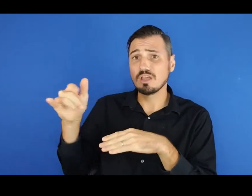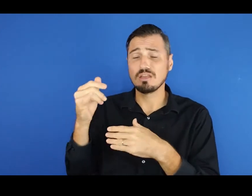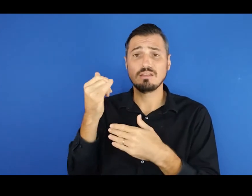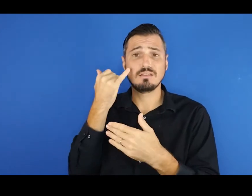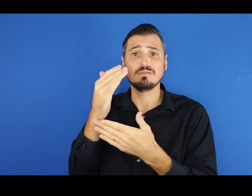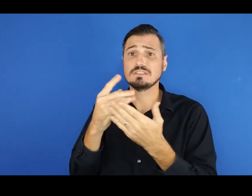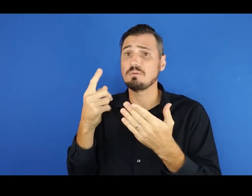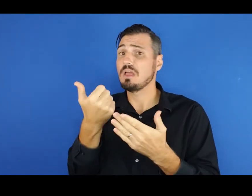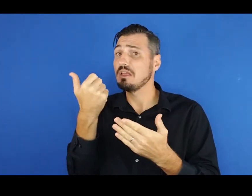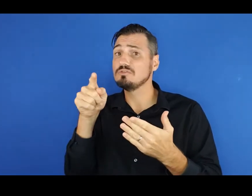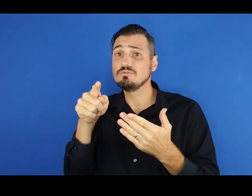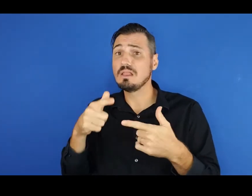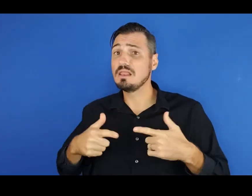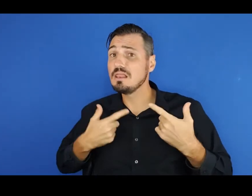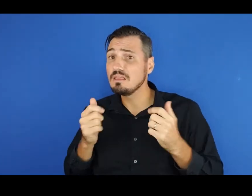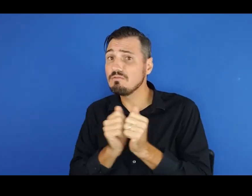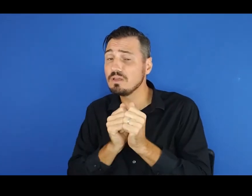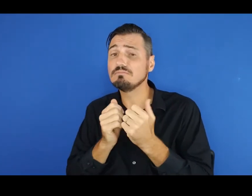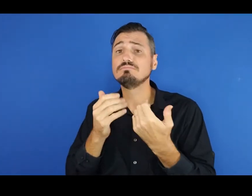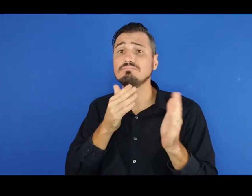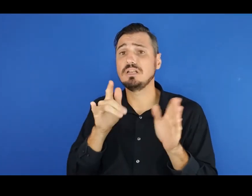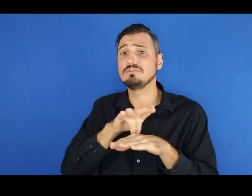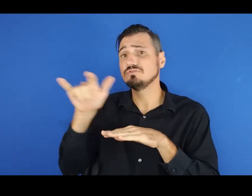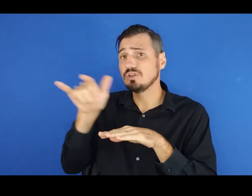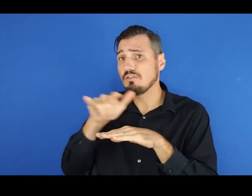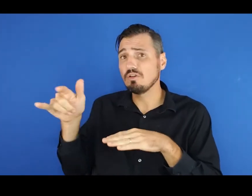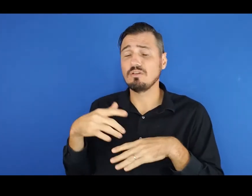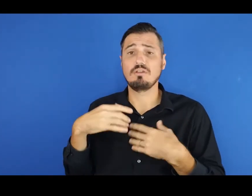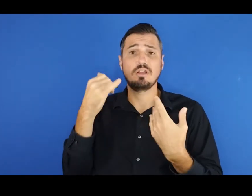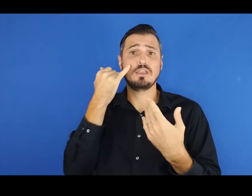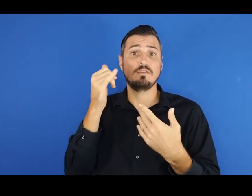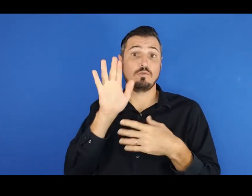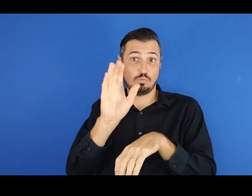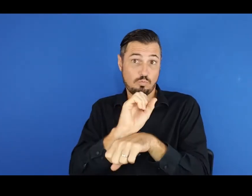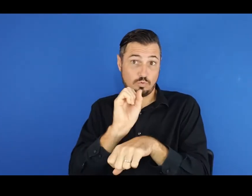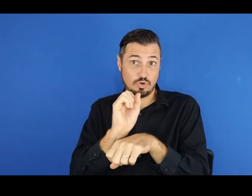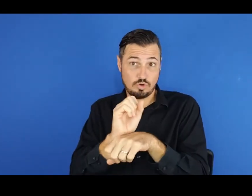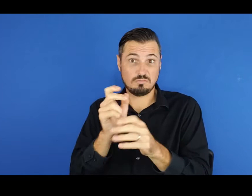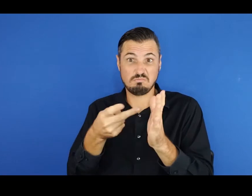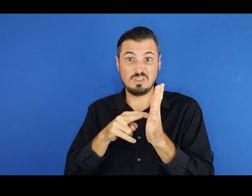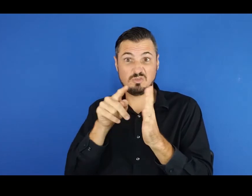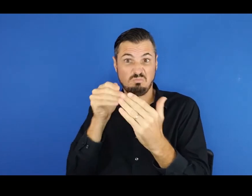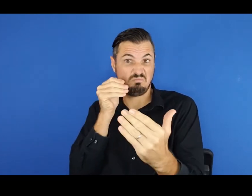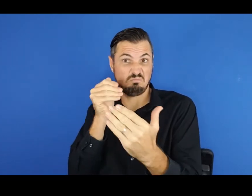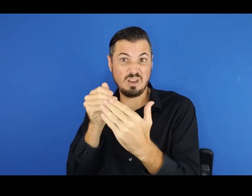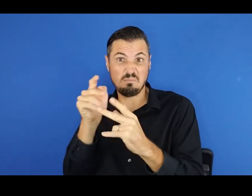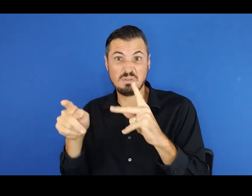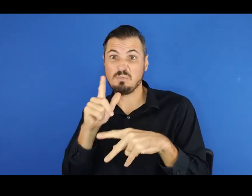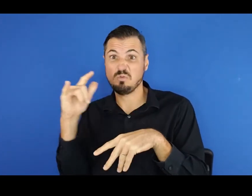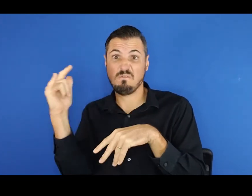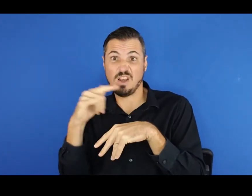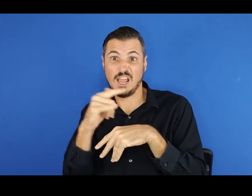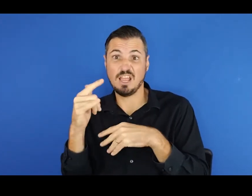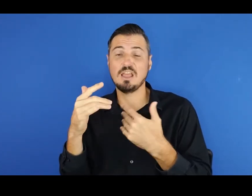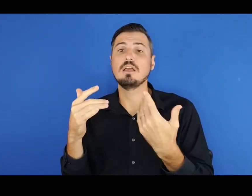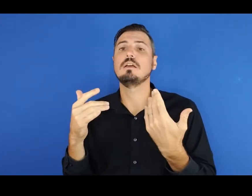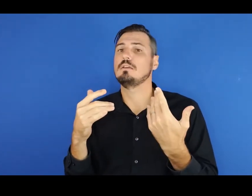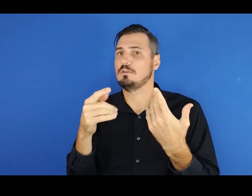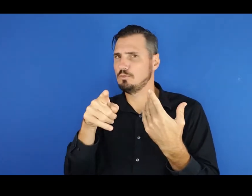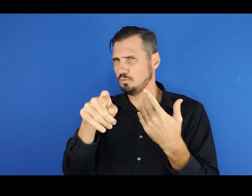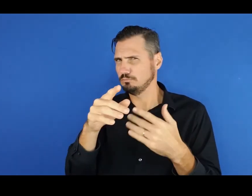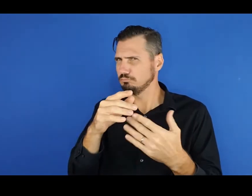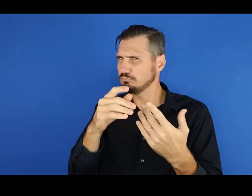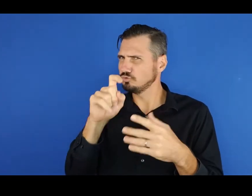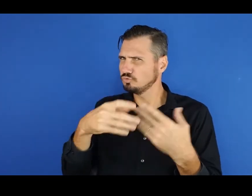plan to travel, or if your work puts you in contact with travelers. I encourage you to protect yourselves and our community by